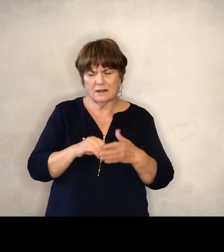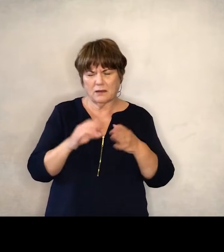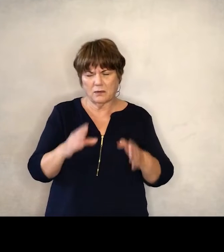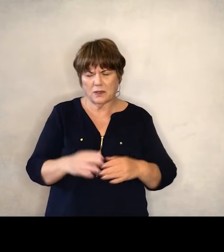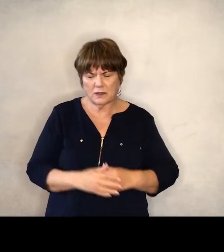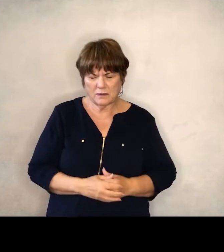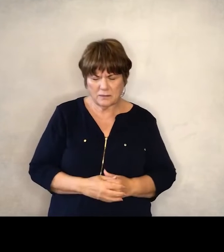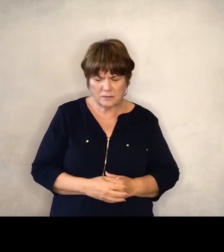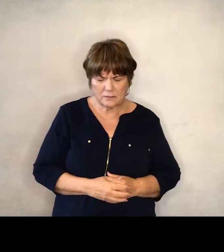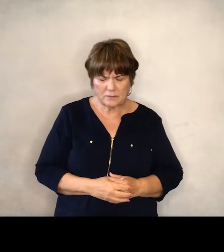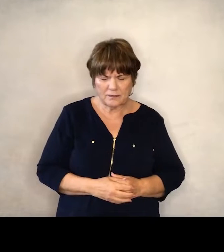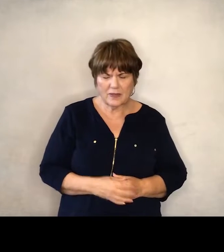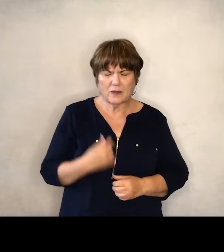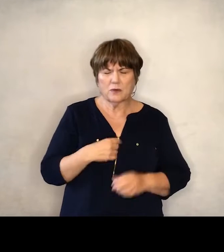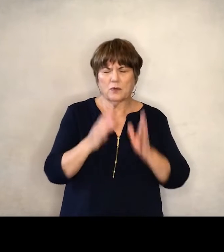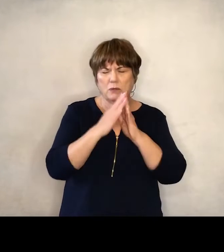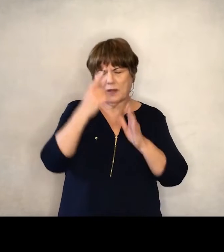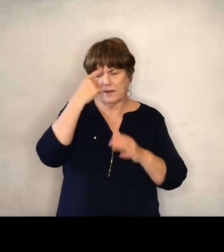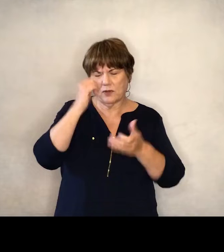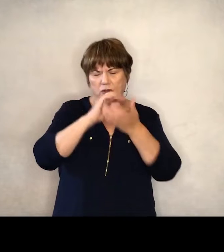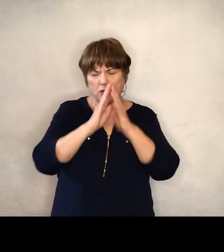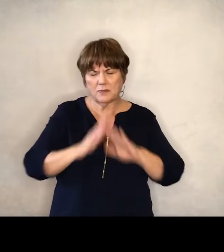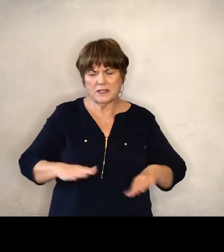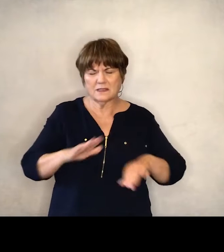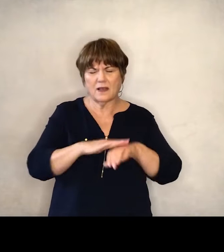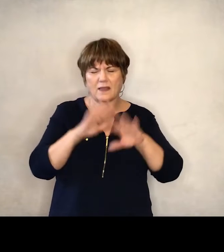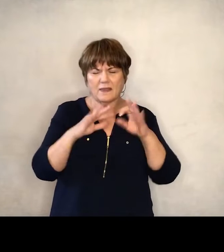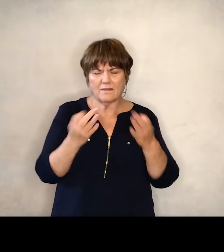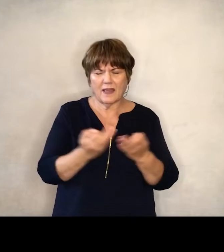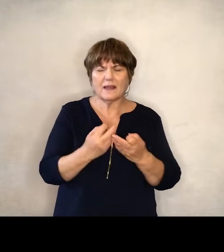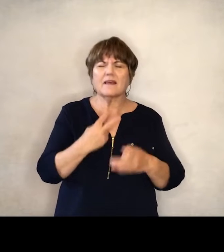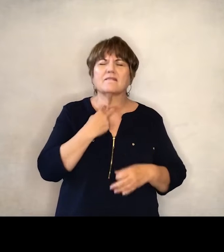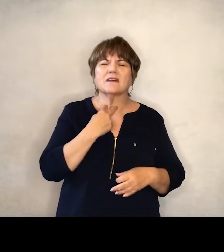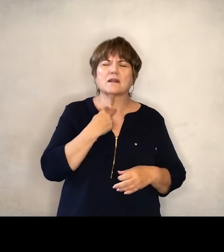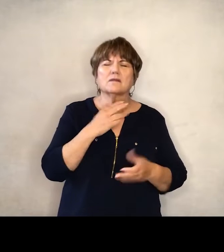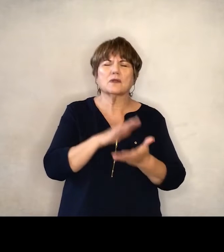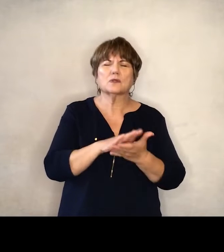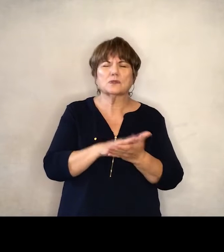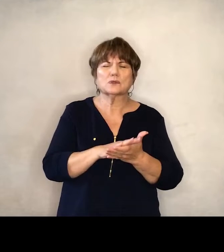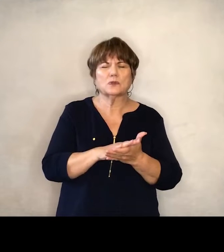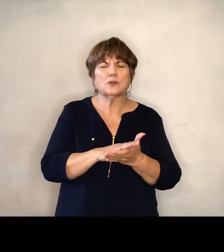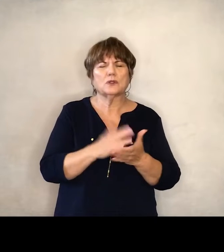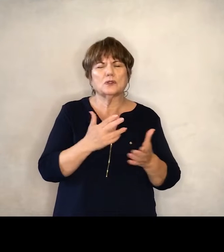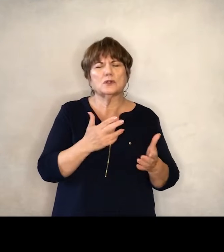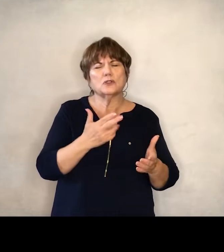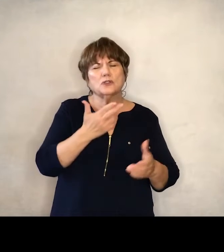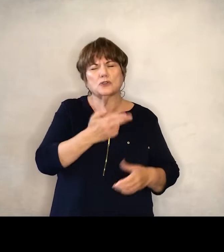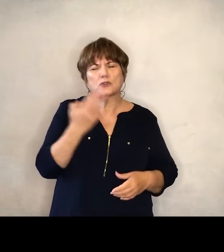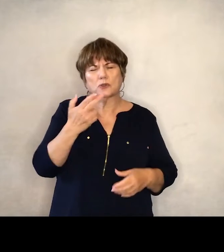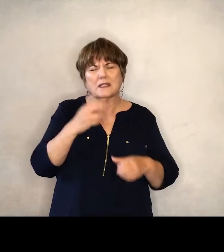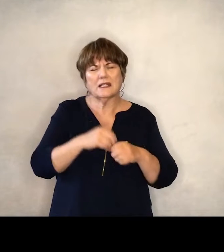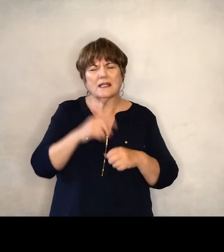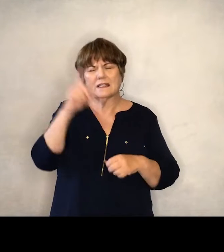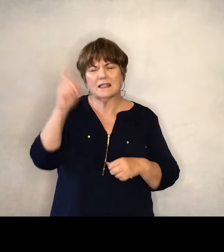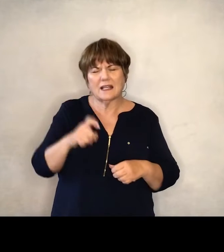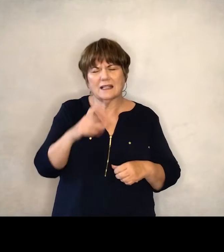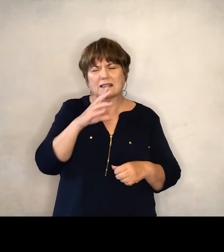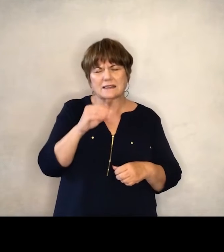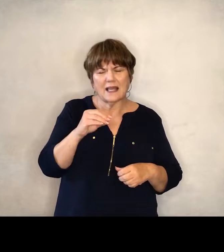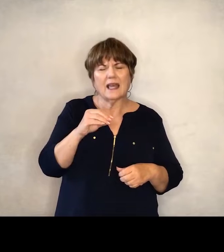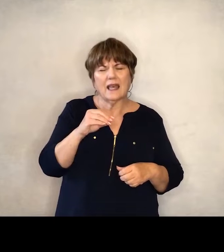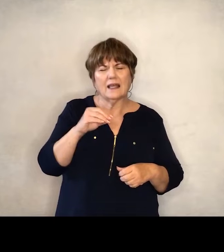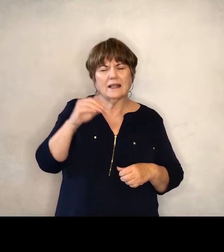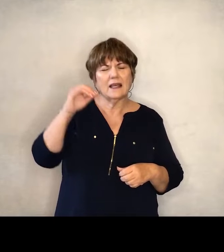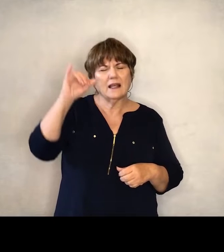We pray for your peace upon the families and victims of the school shooting in Texas, the shooting in Buffalo, New York, and on